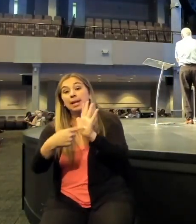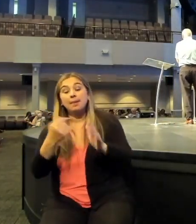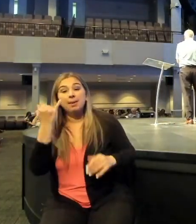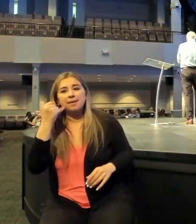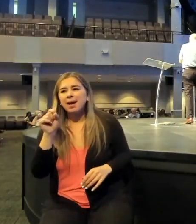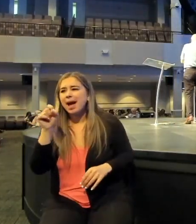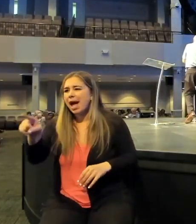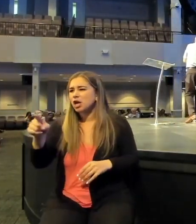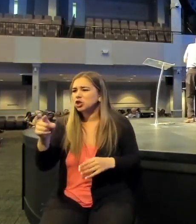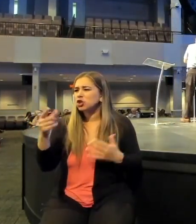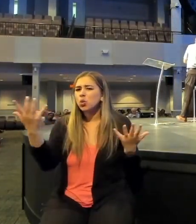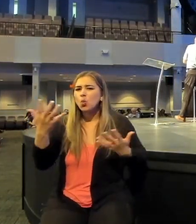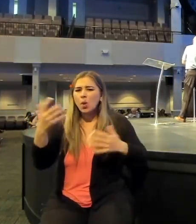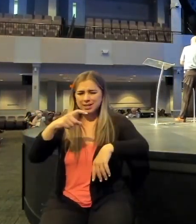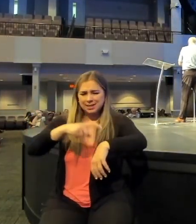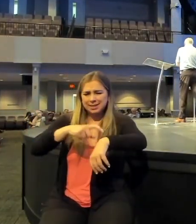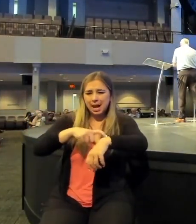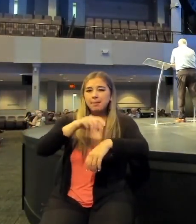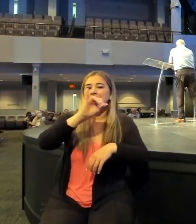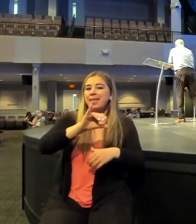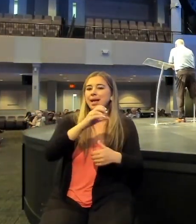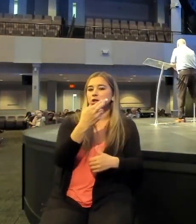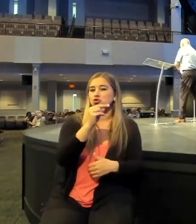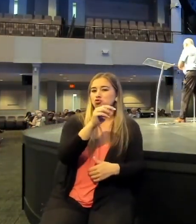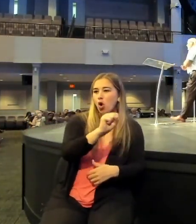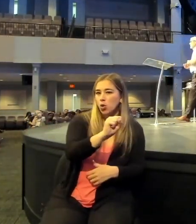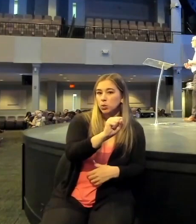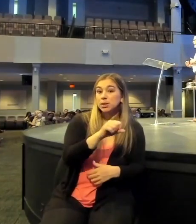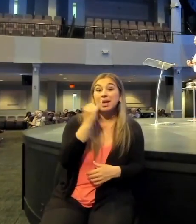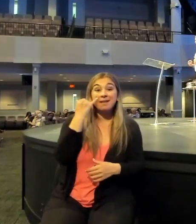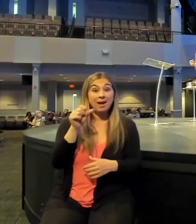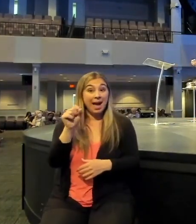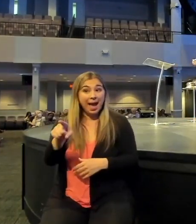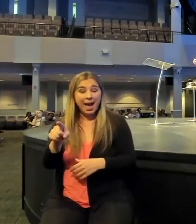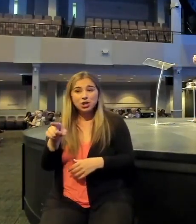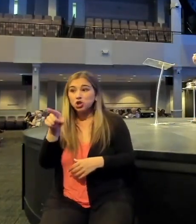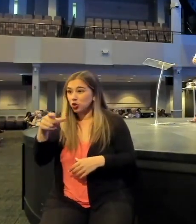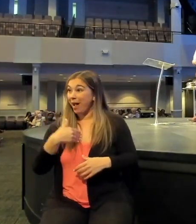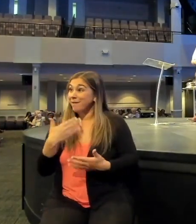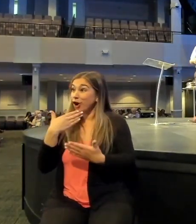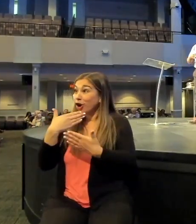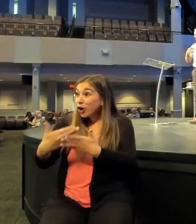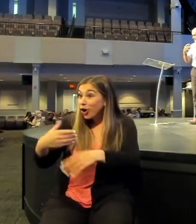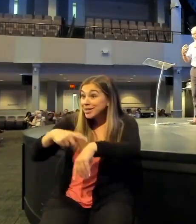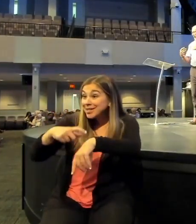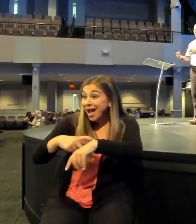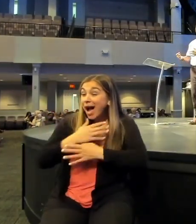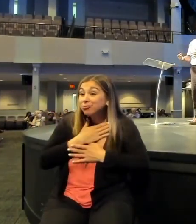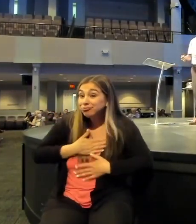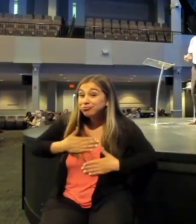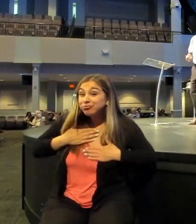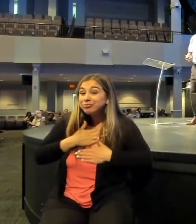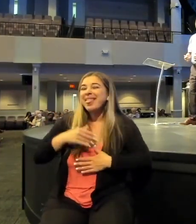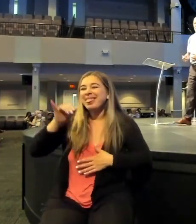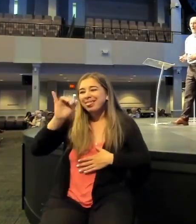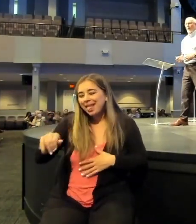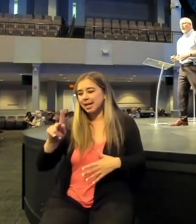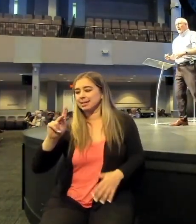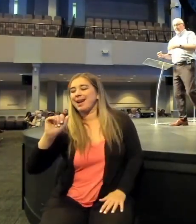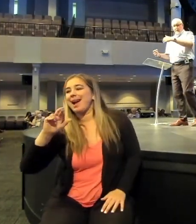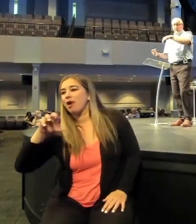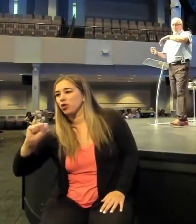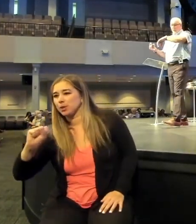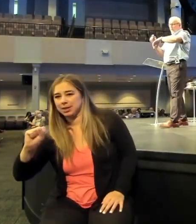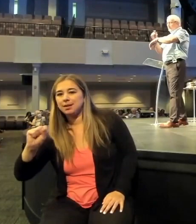I ask you what time it is, that's chronos. If I ask you, did you have a good time? I'm asking you